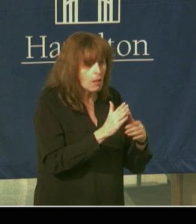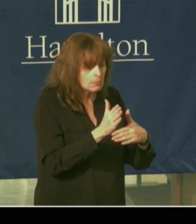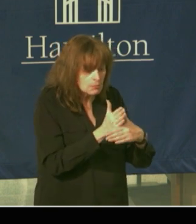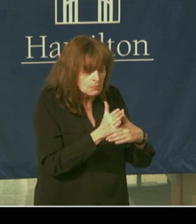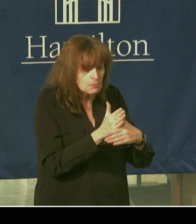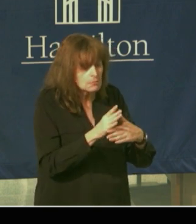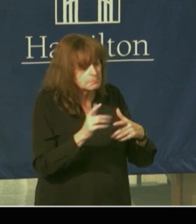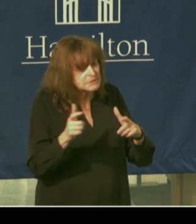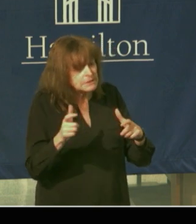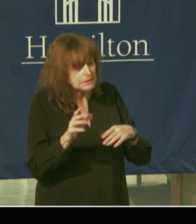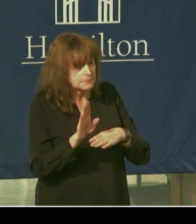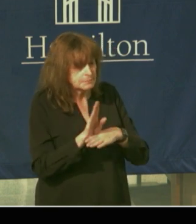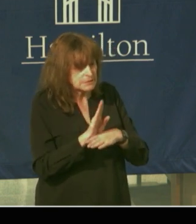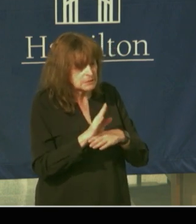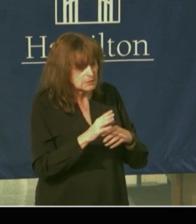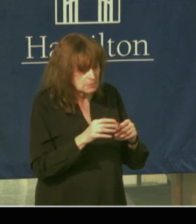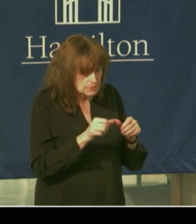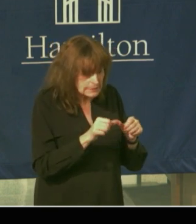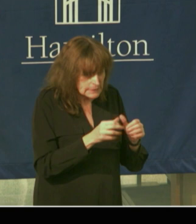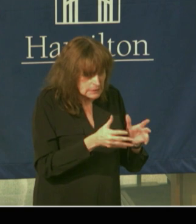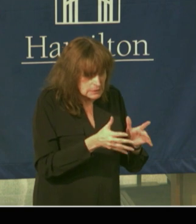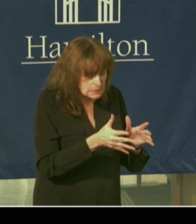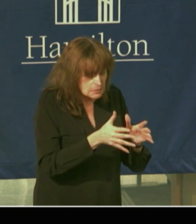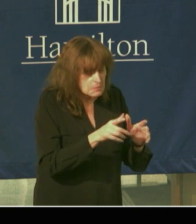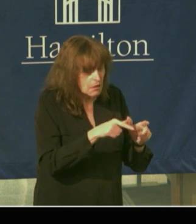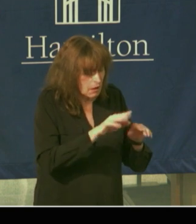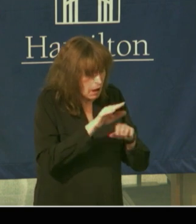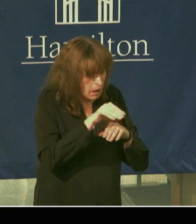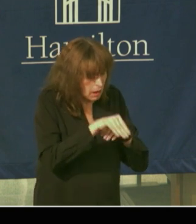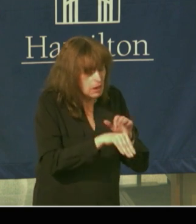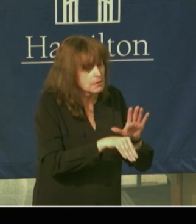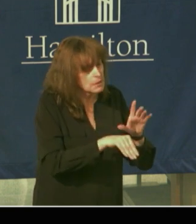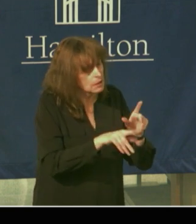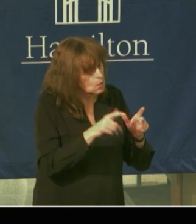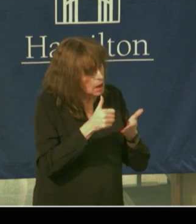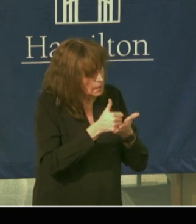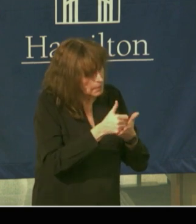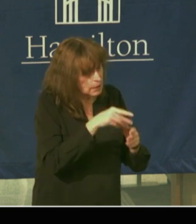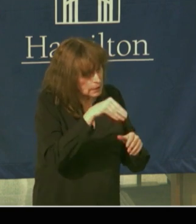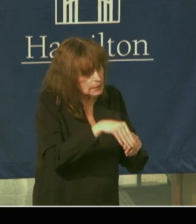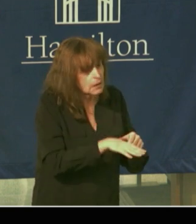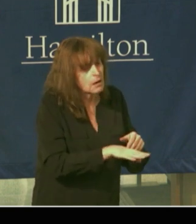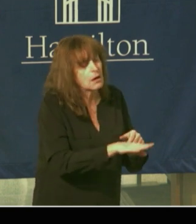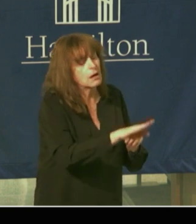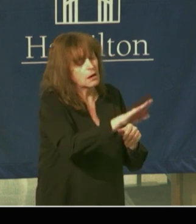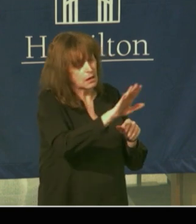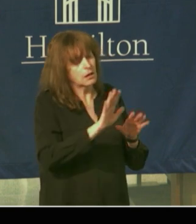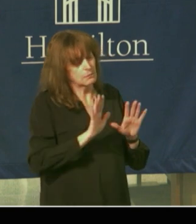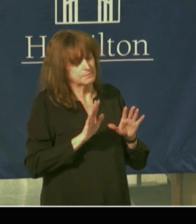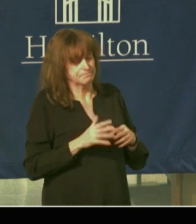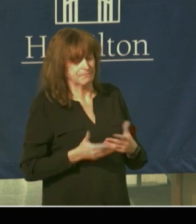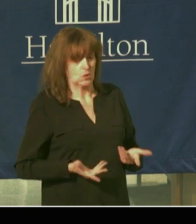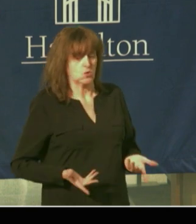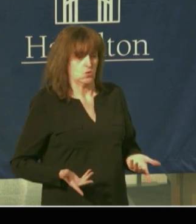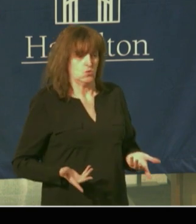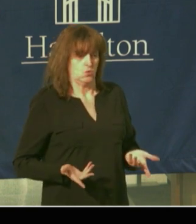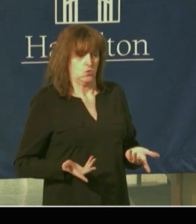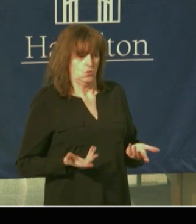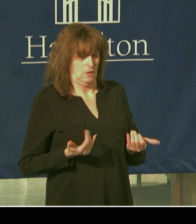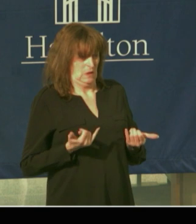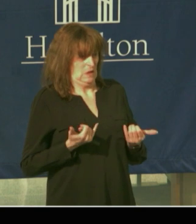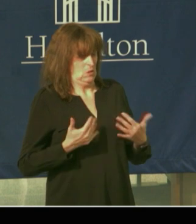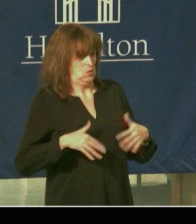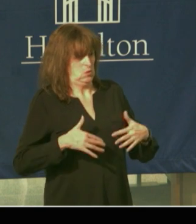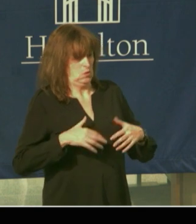recovery as we work through these issues. You know, these are drastically difficult times for small business owners, for their